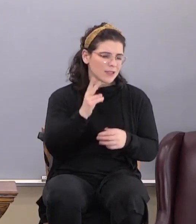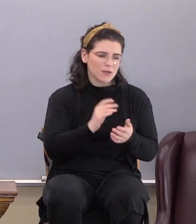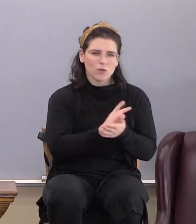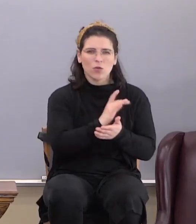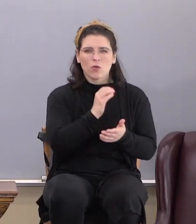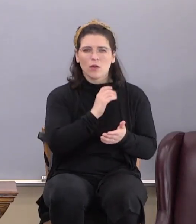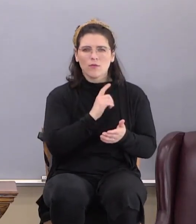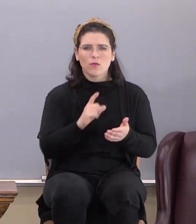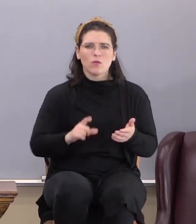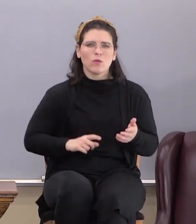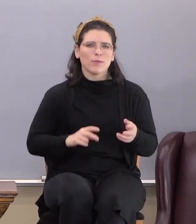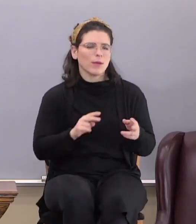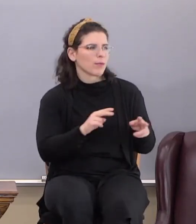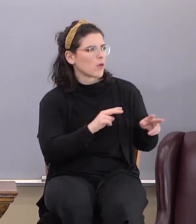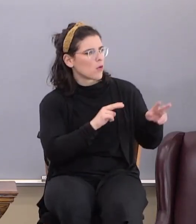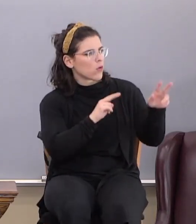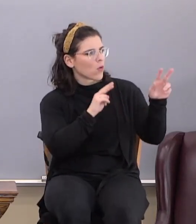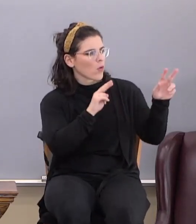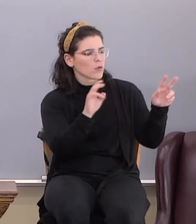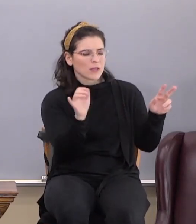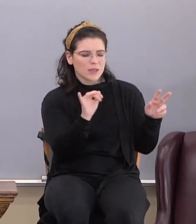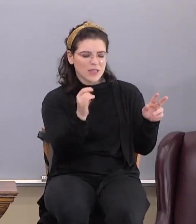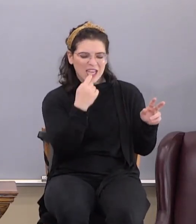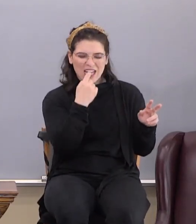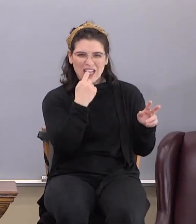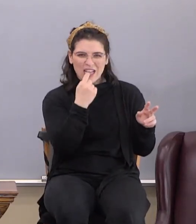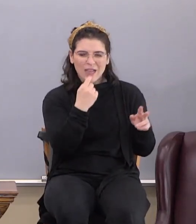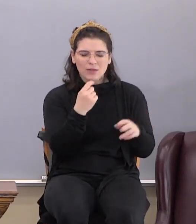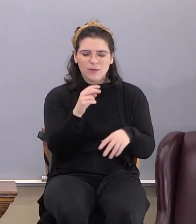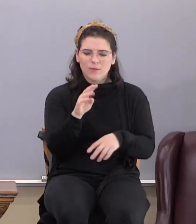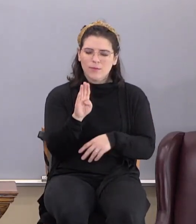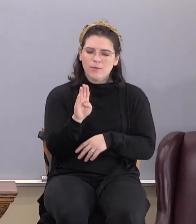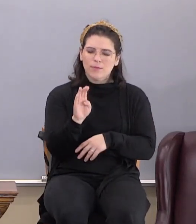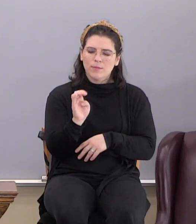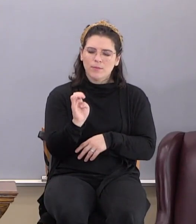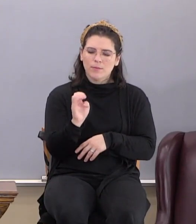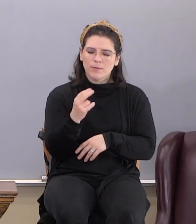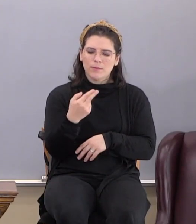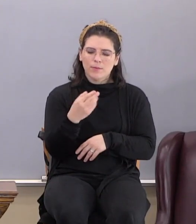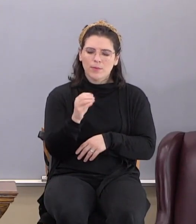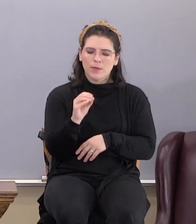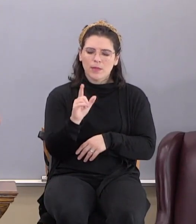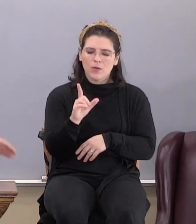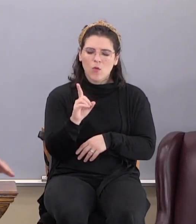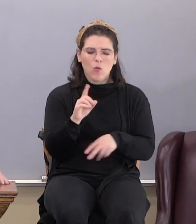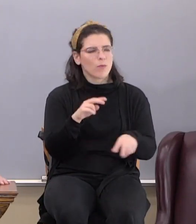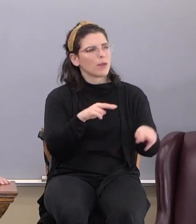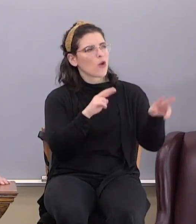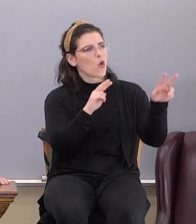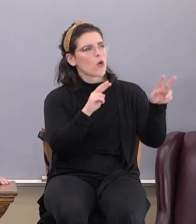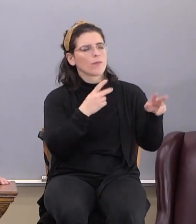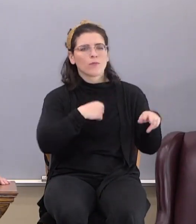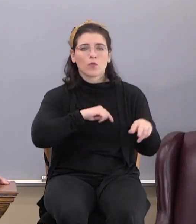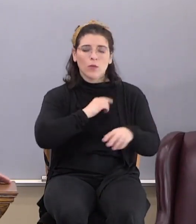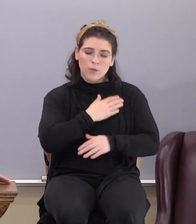by beholding as in a glass. Now, the word behold, we appreciate the Old English. I love the Old